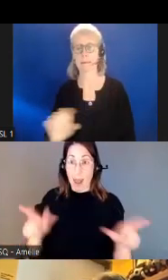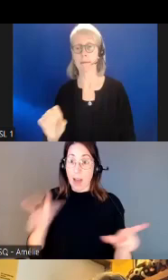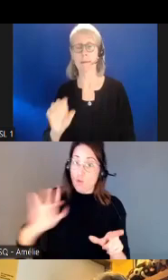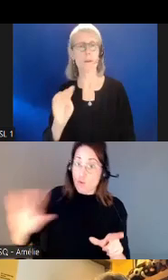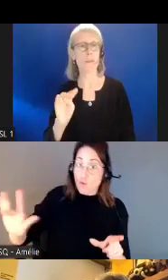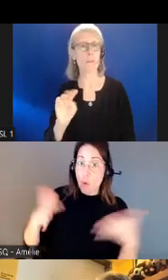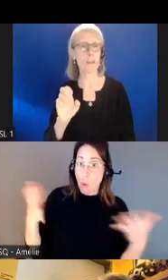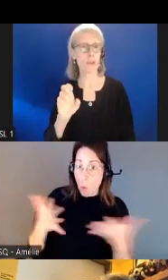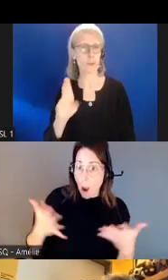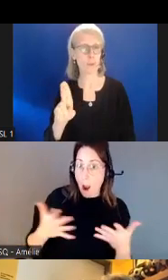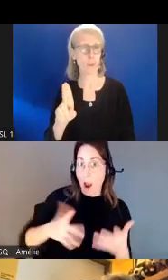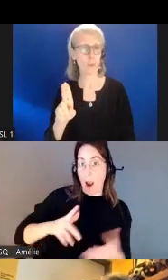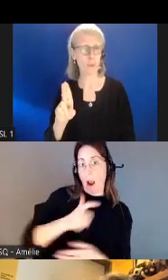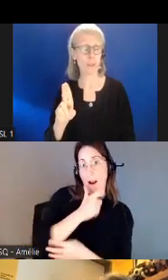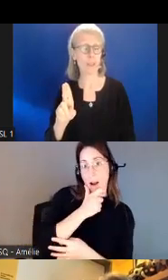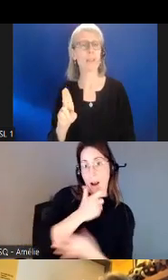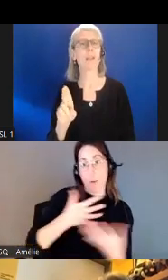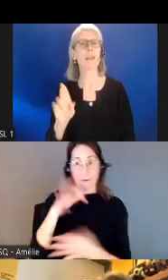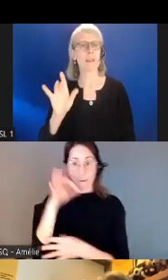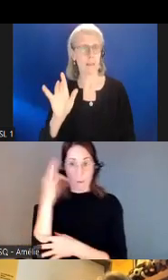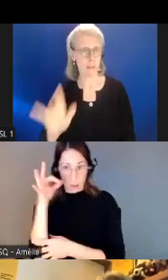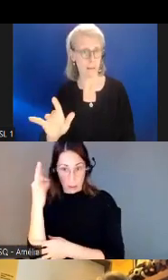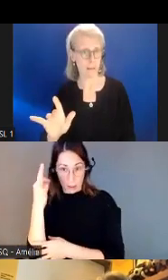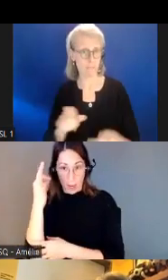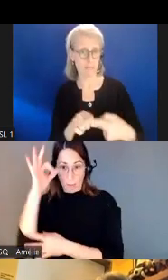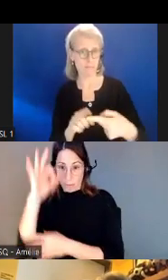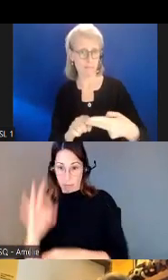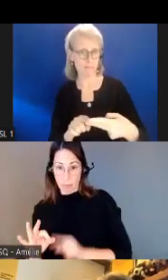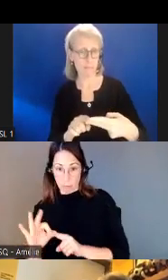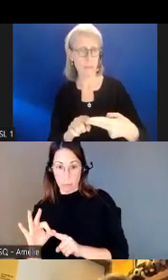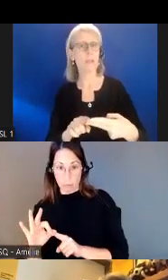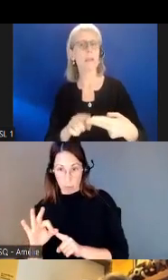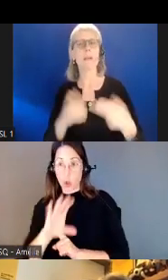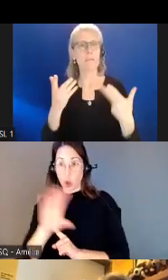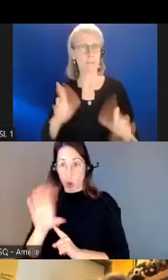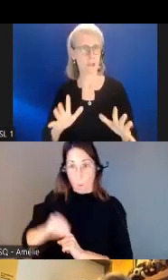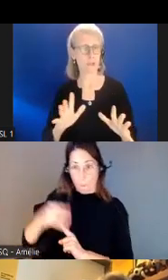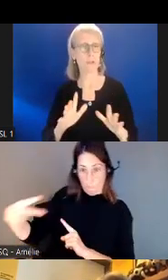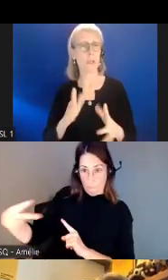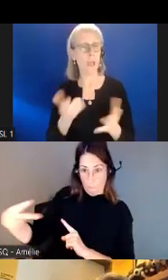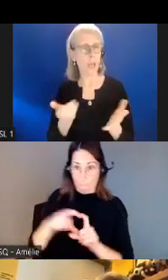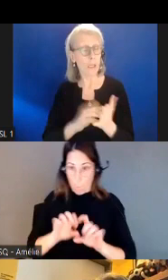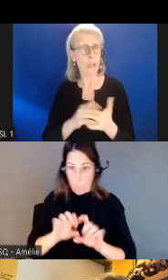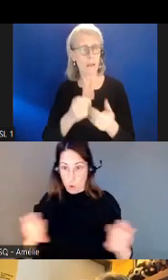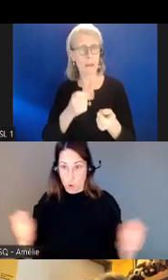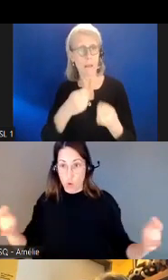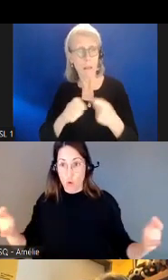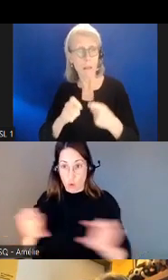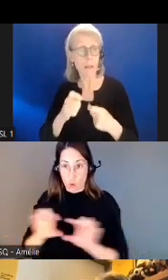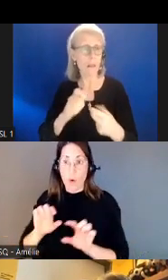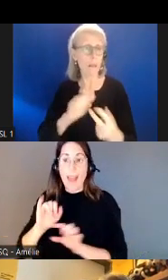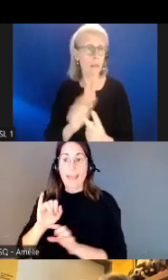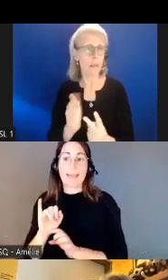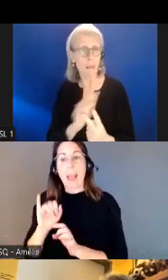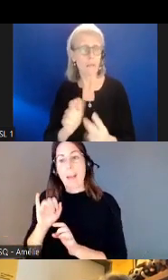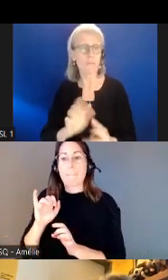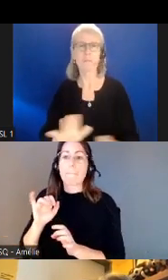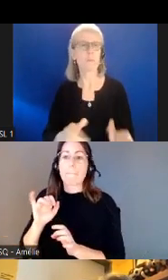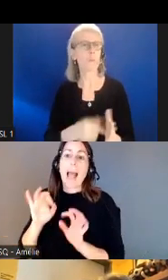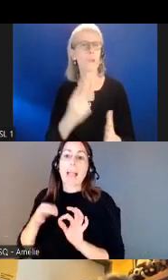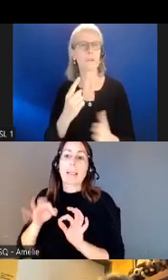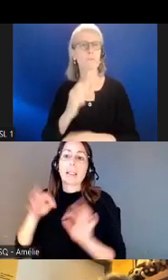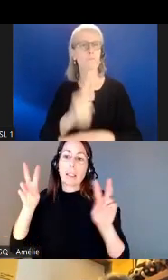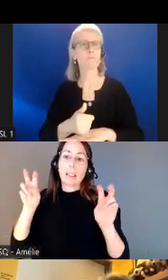menu. Once you select this option, you will not need to change language settings again during the presentation. You